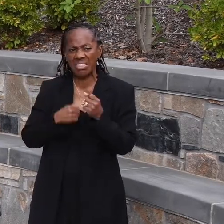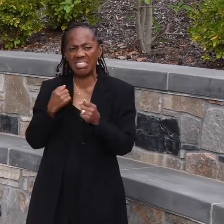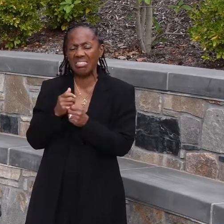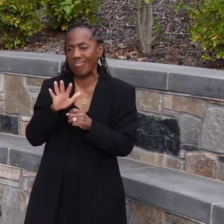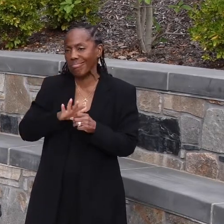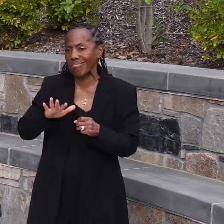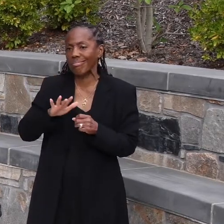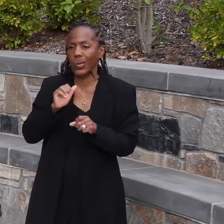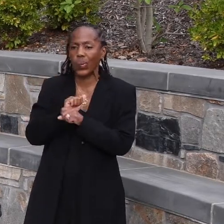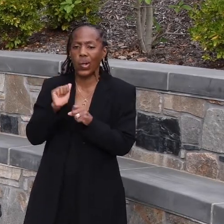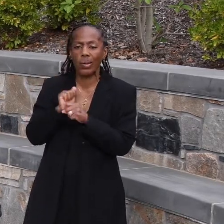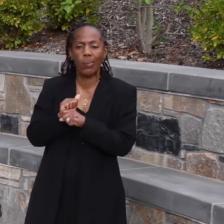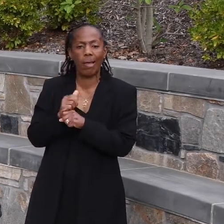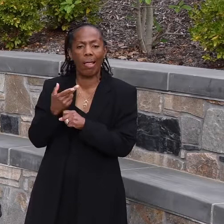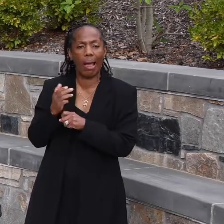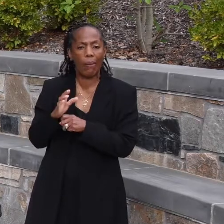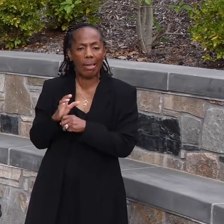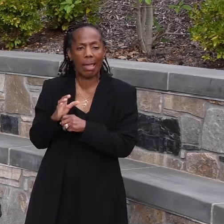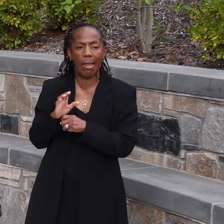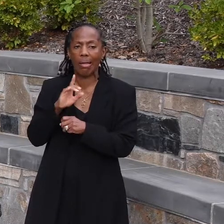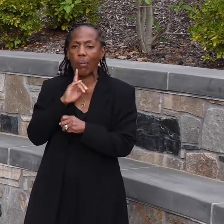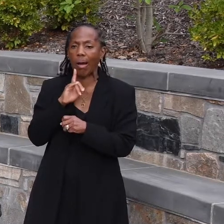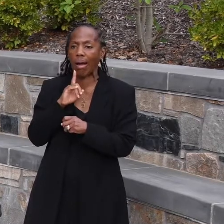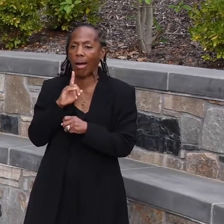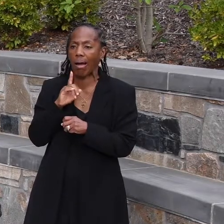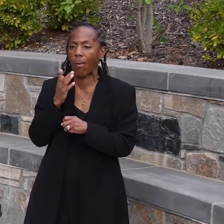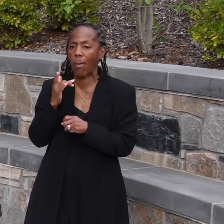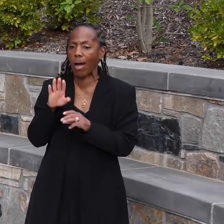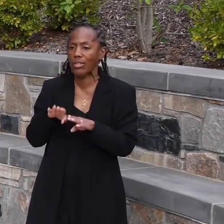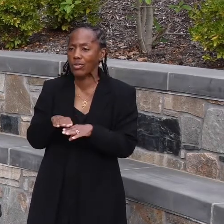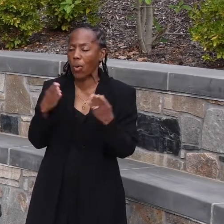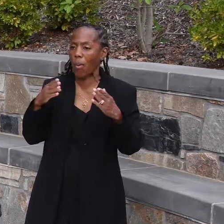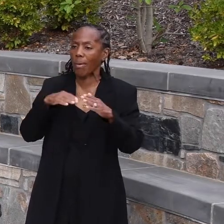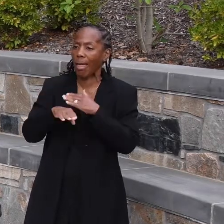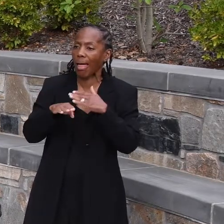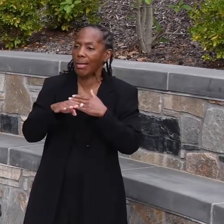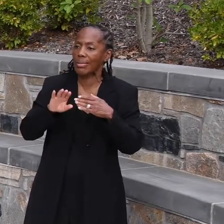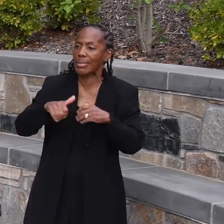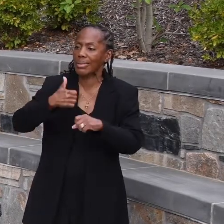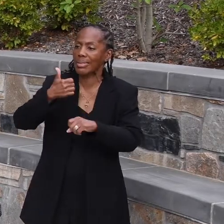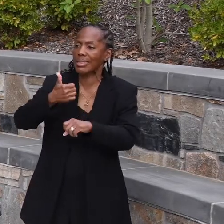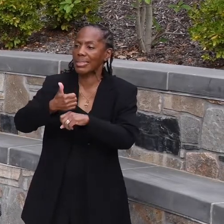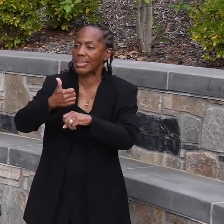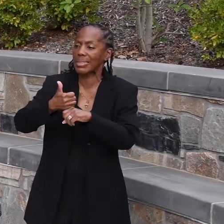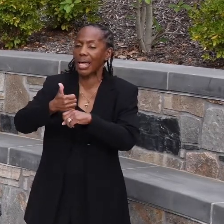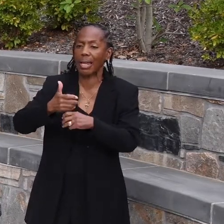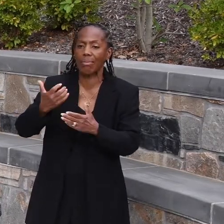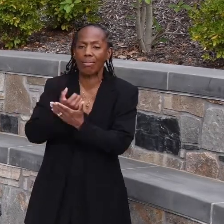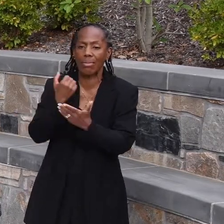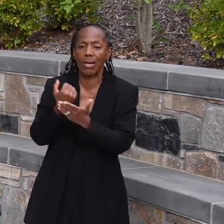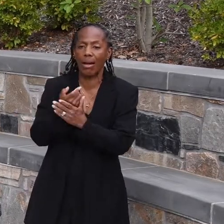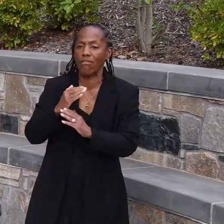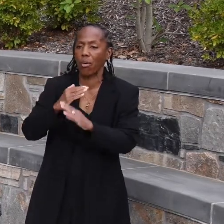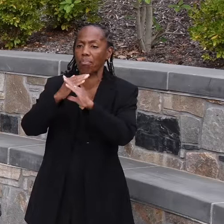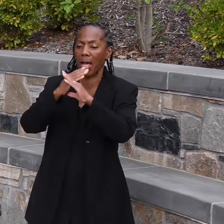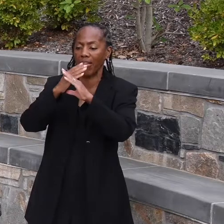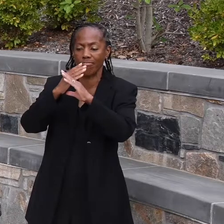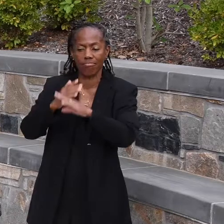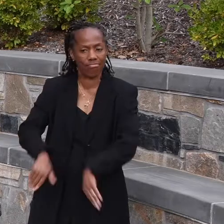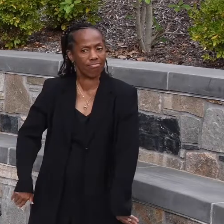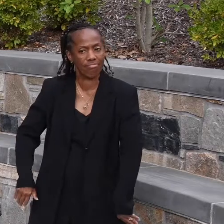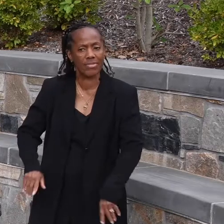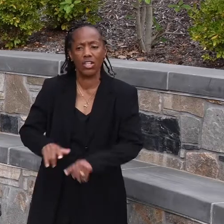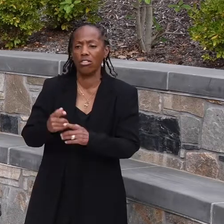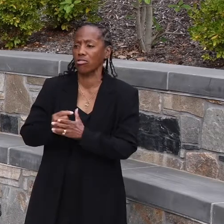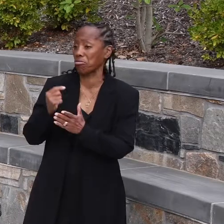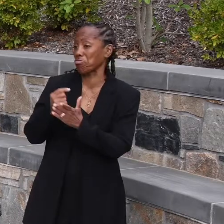the county, essentially to open access and create an opportunity for barriers to be removed as far as